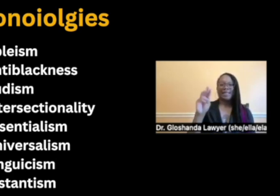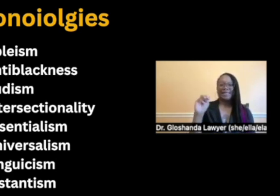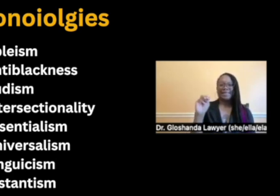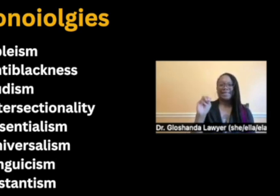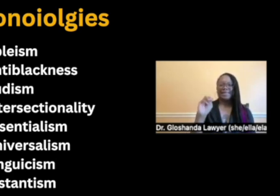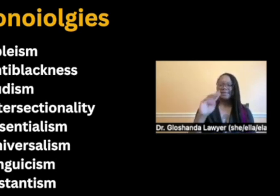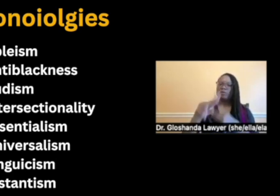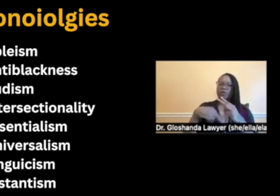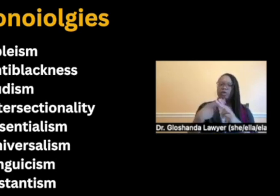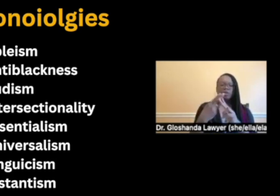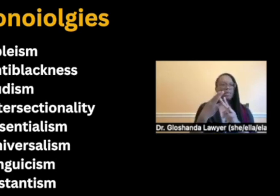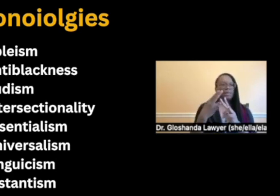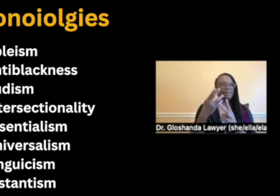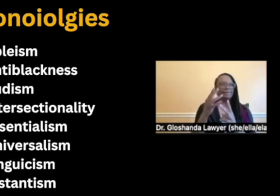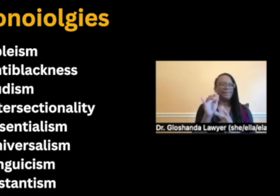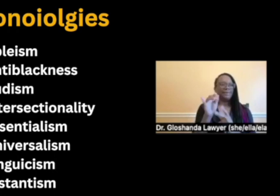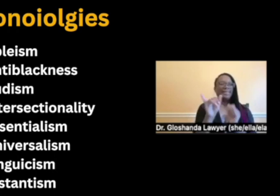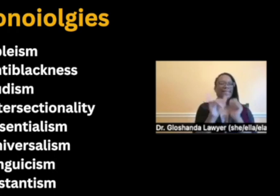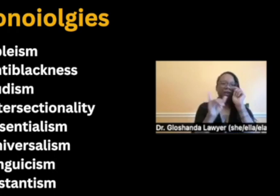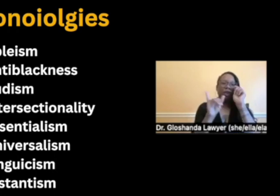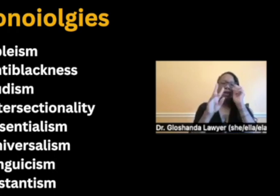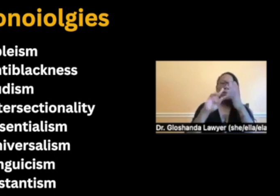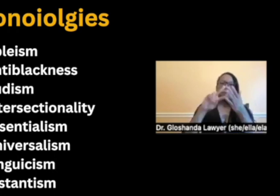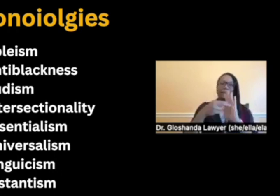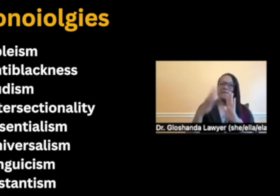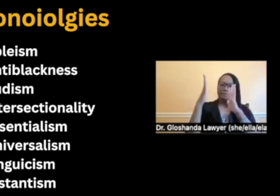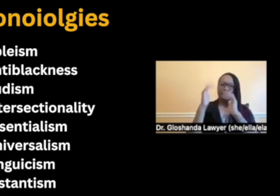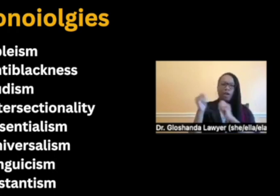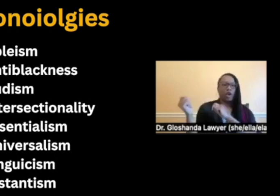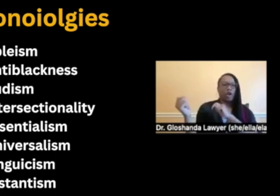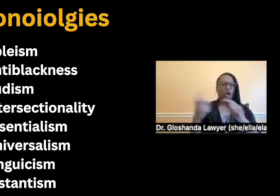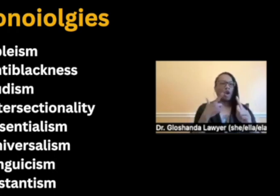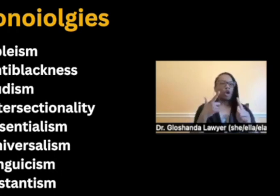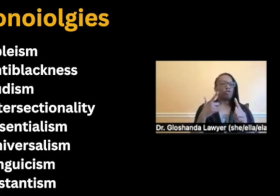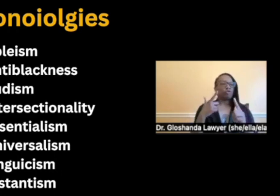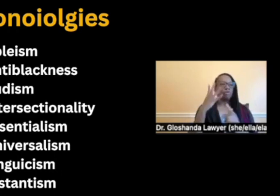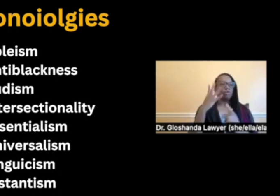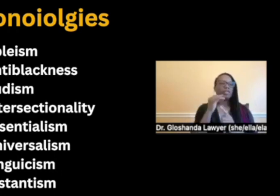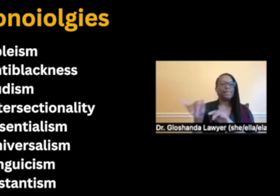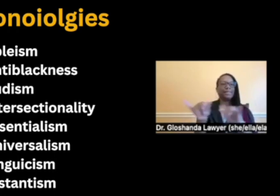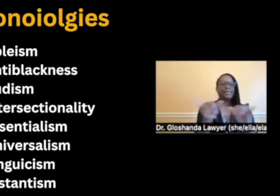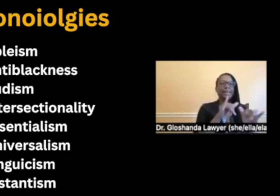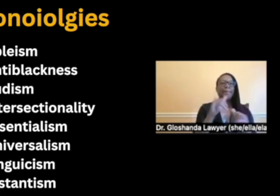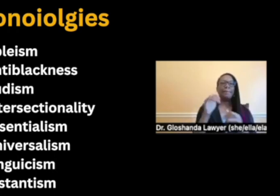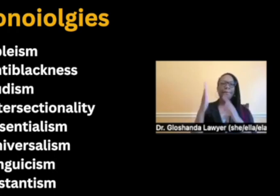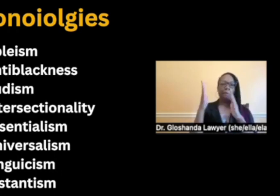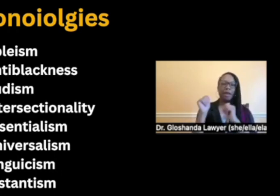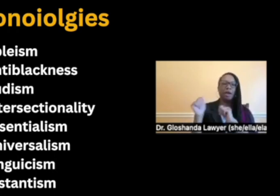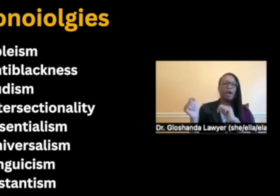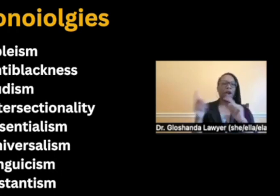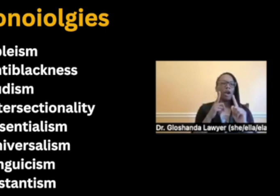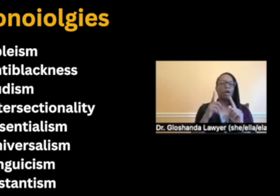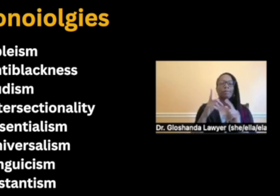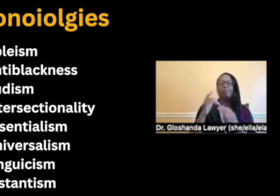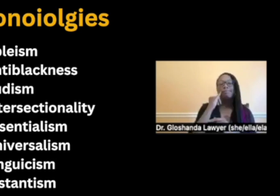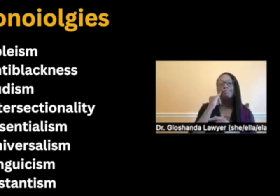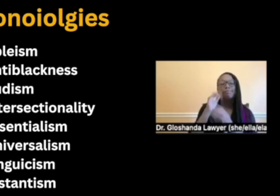um, that one identity. The next term I'll use is universalism, is thinking that all individuals and